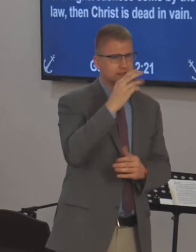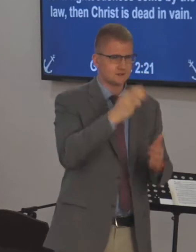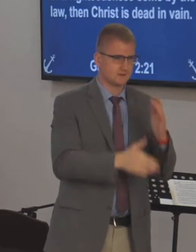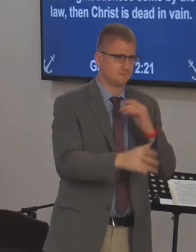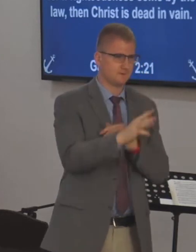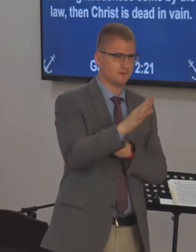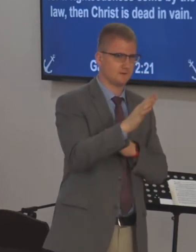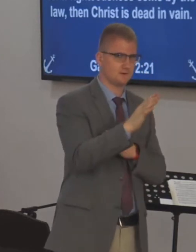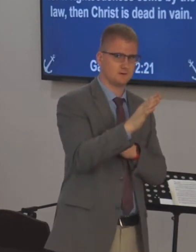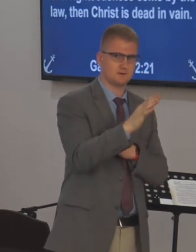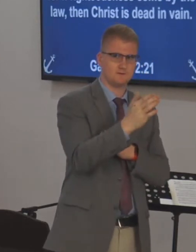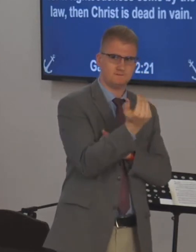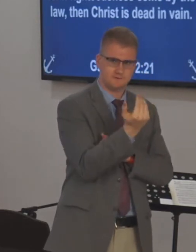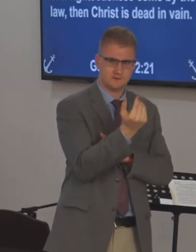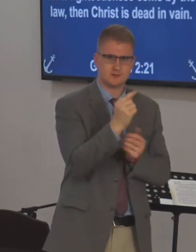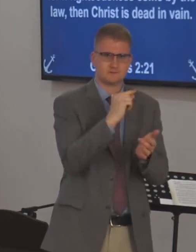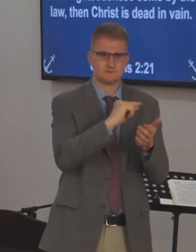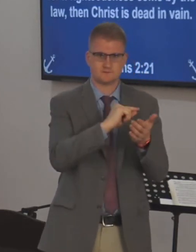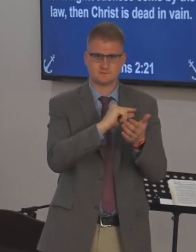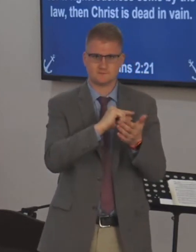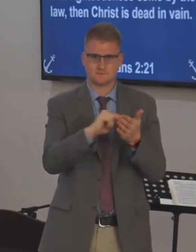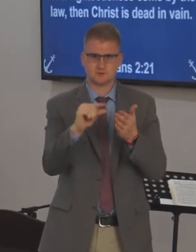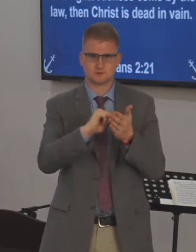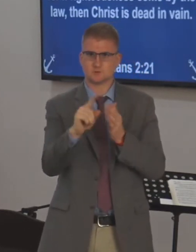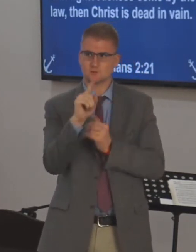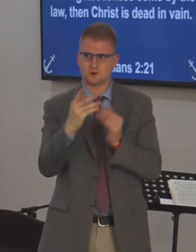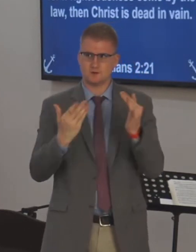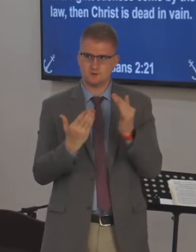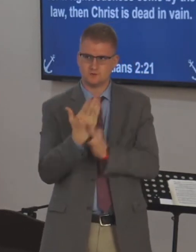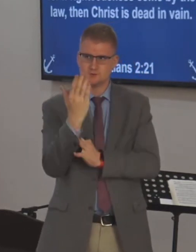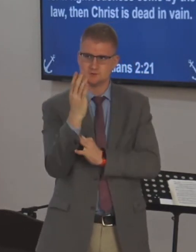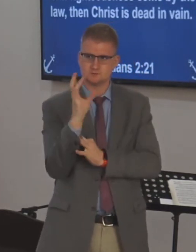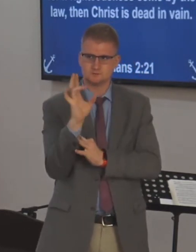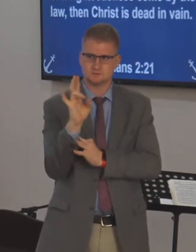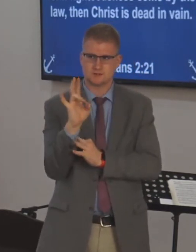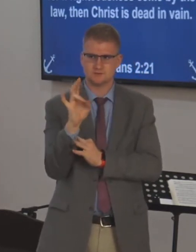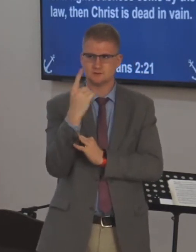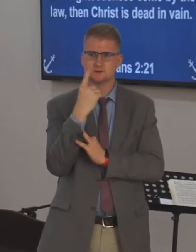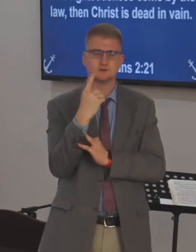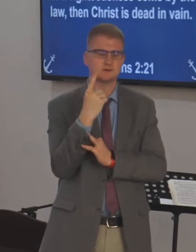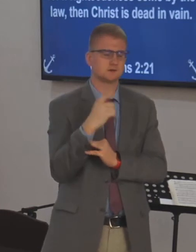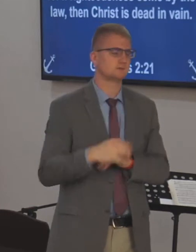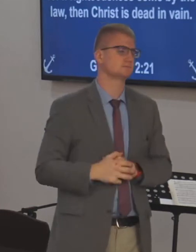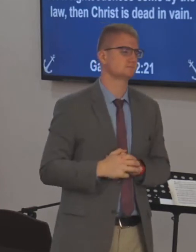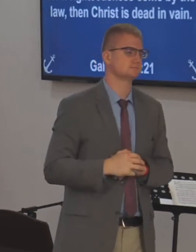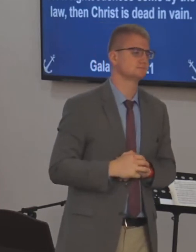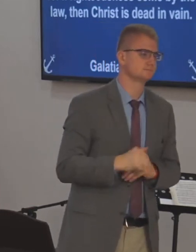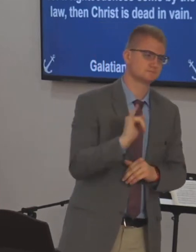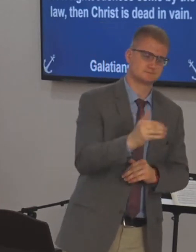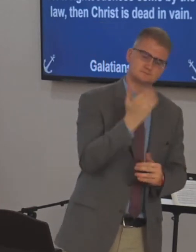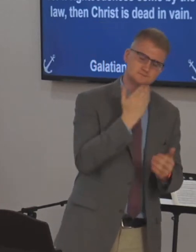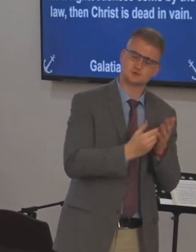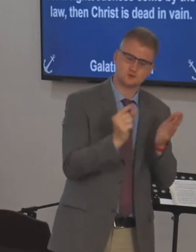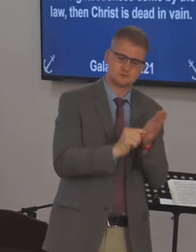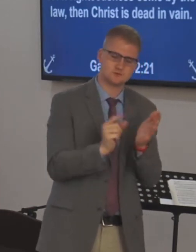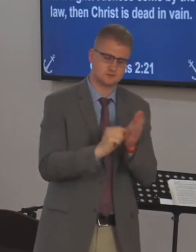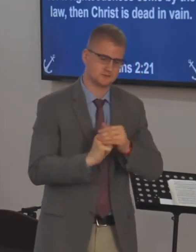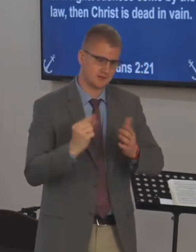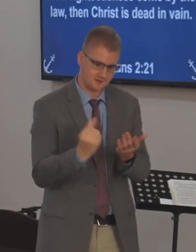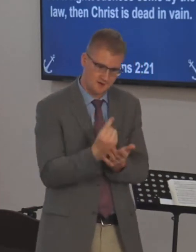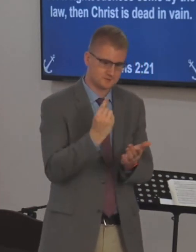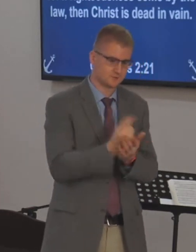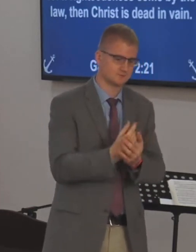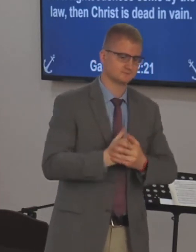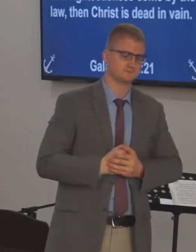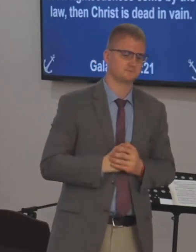15:51, I think. No, chapter 15, 1 through 7 or down in there. You get that news. That's the good news. But the reason why